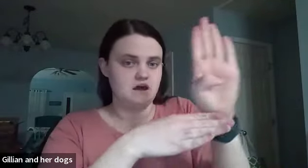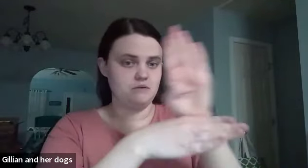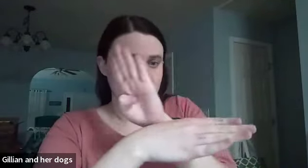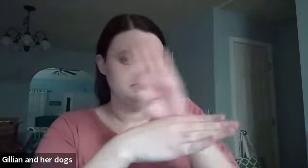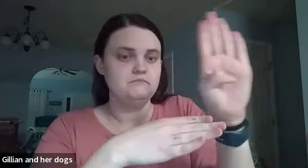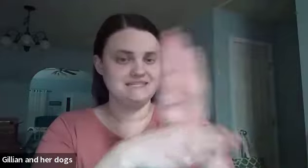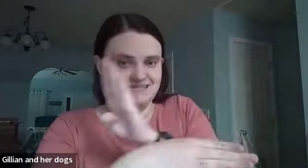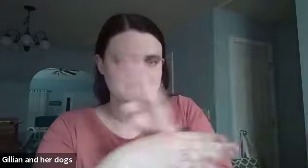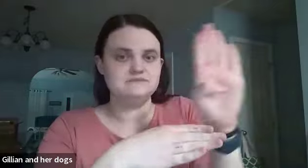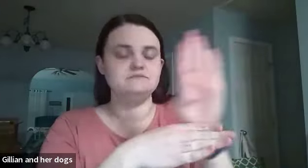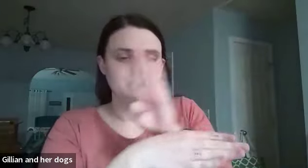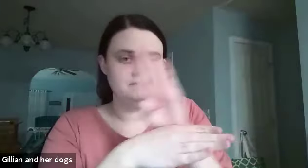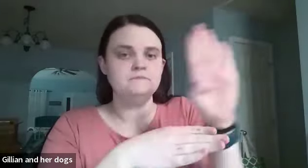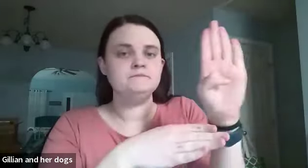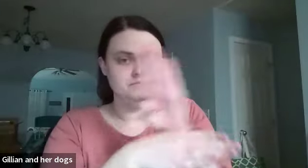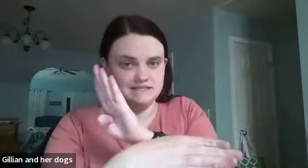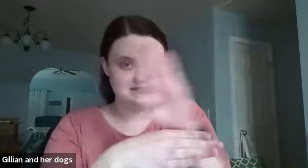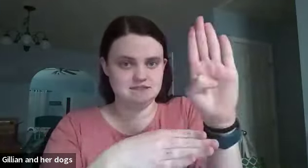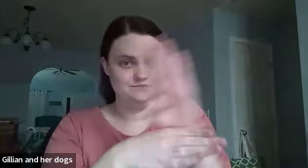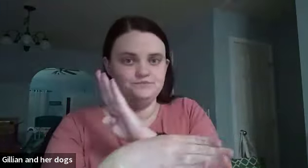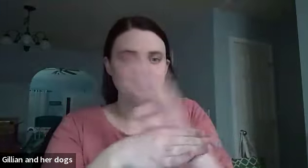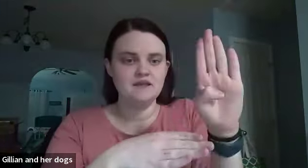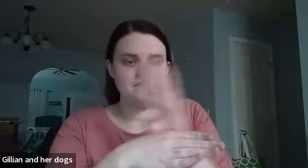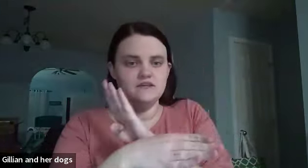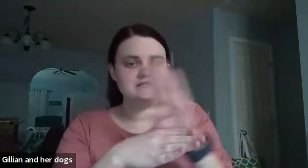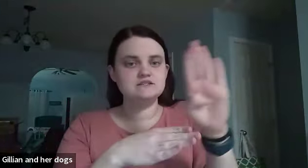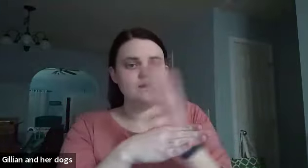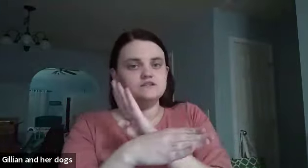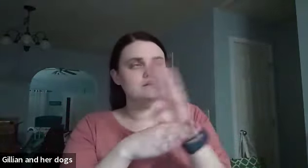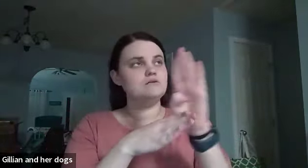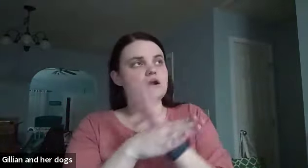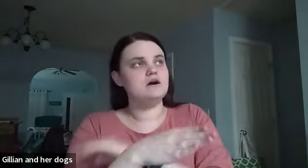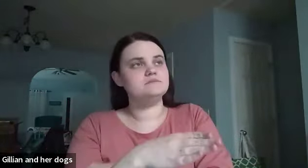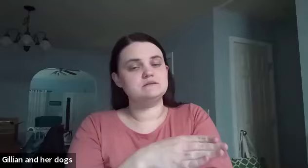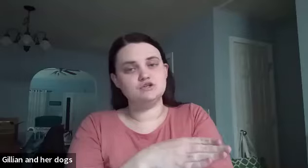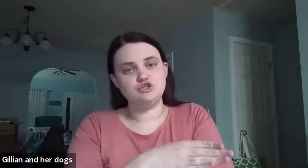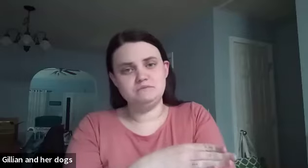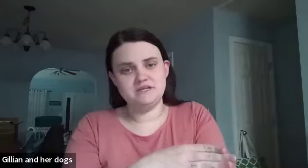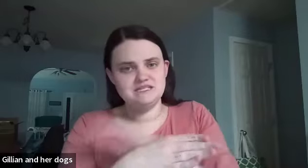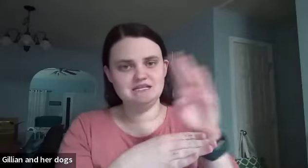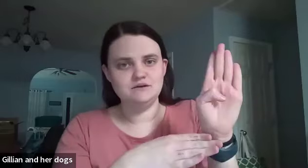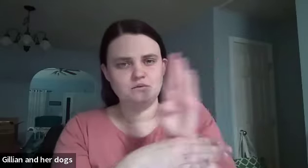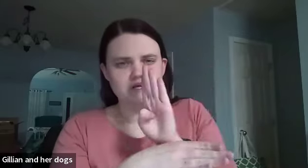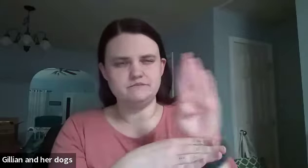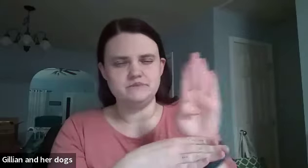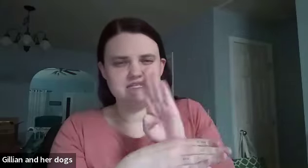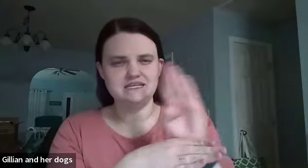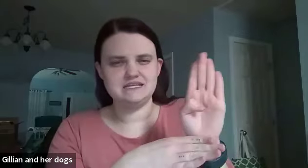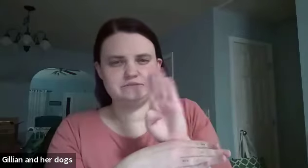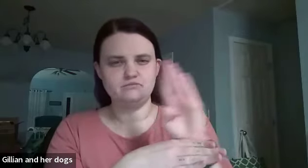top. Business. Okay. Business. This is also similar to busy, whereas busy is